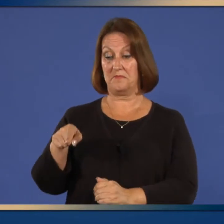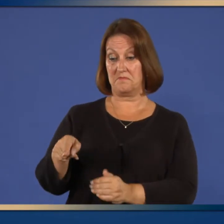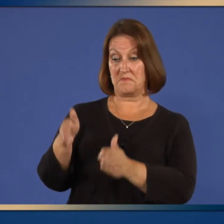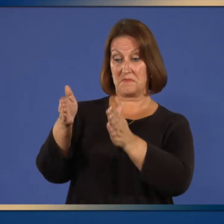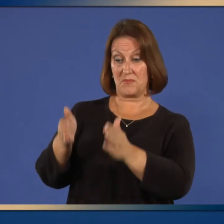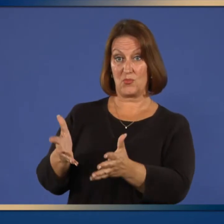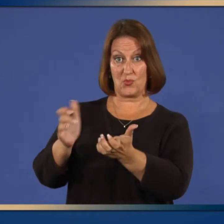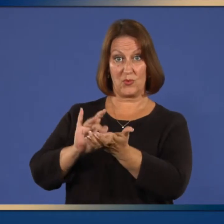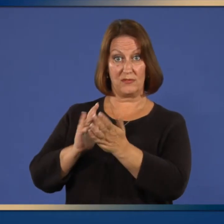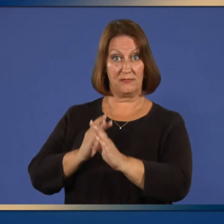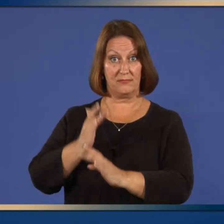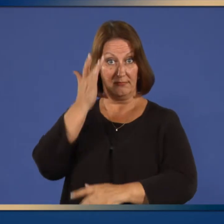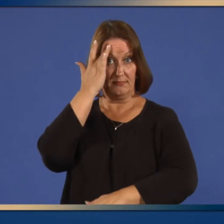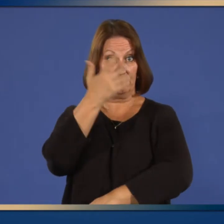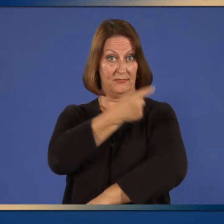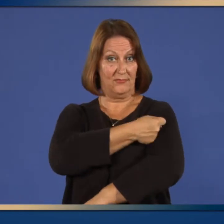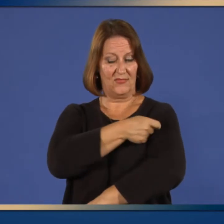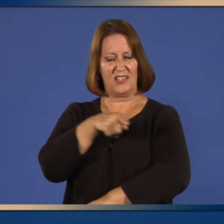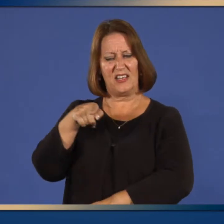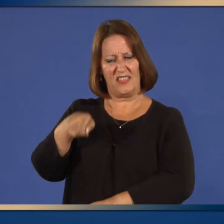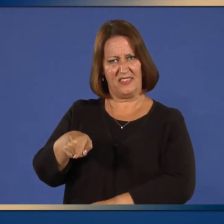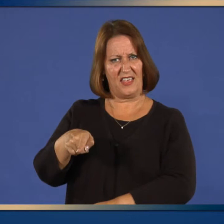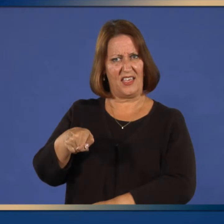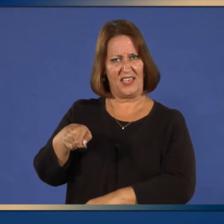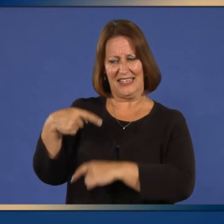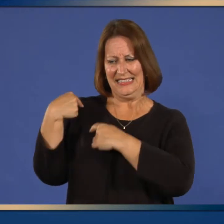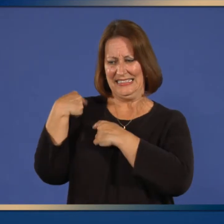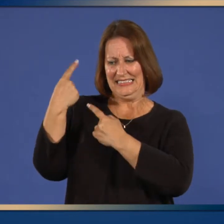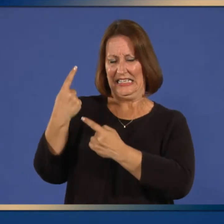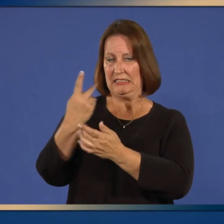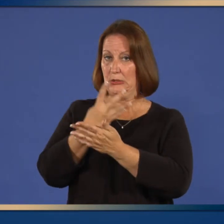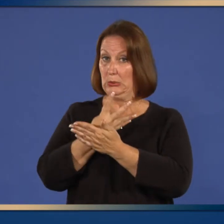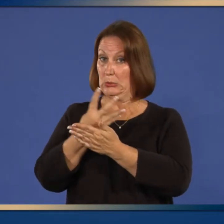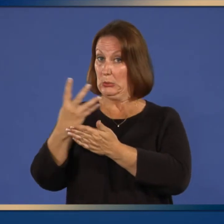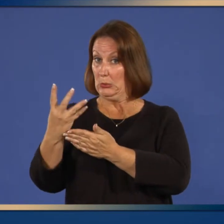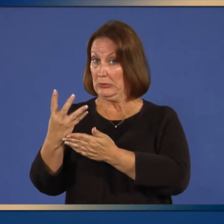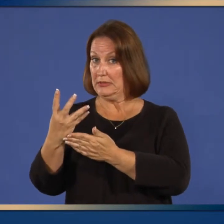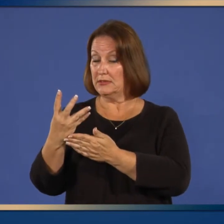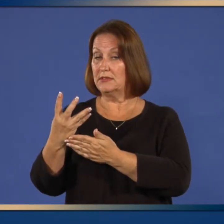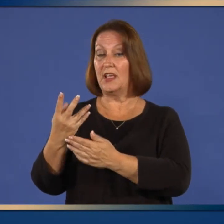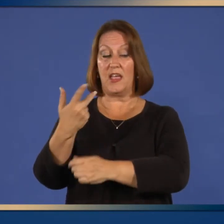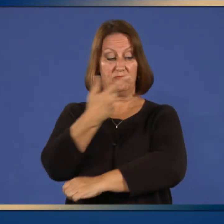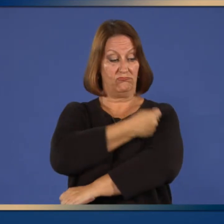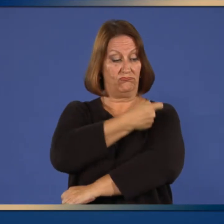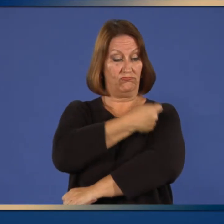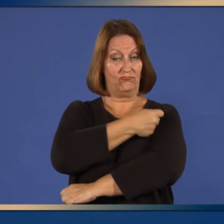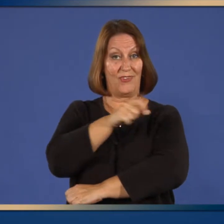11. Has the child received vaccinations in the past 4 weeks?